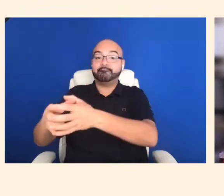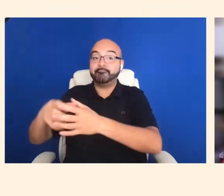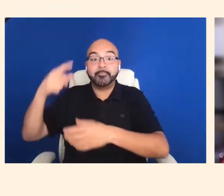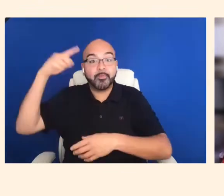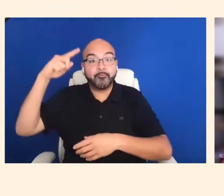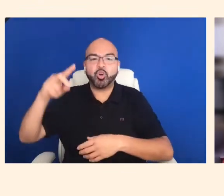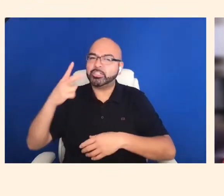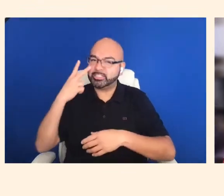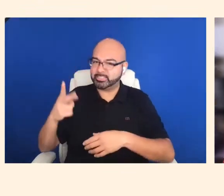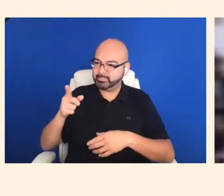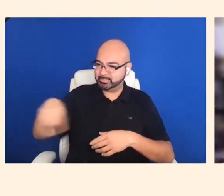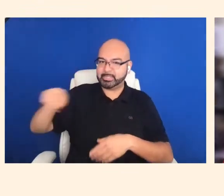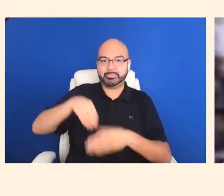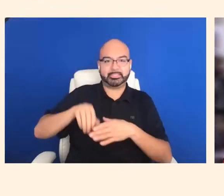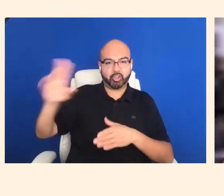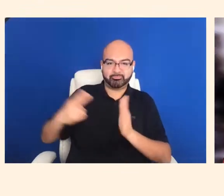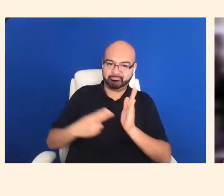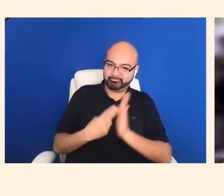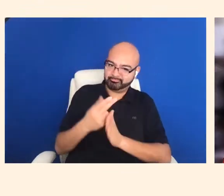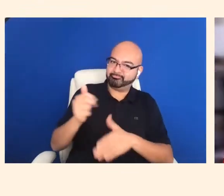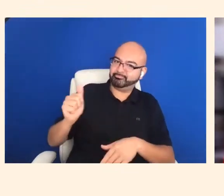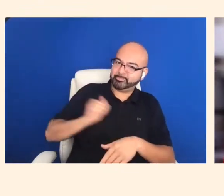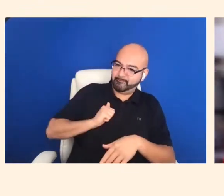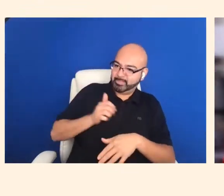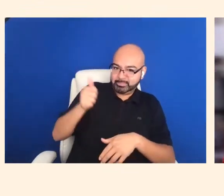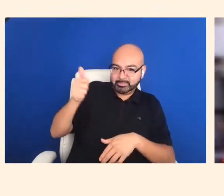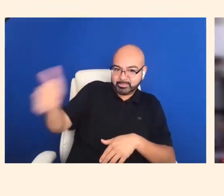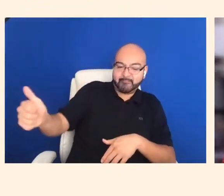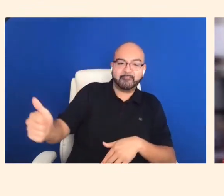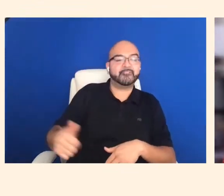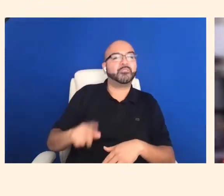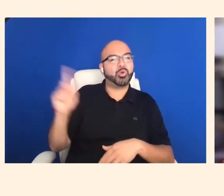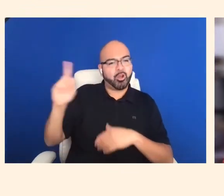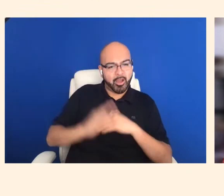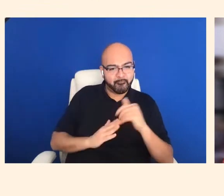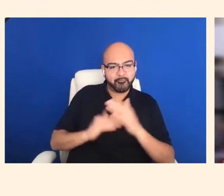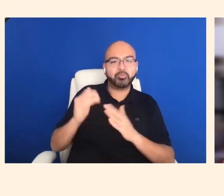most comfortable, you have to meet them in their element.